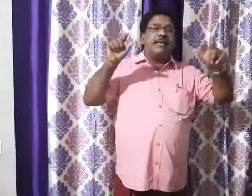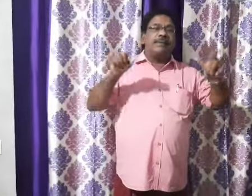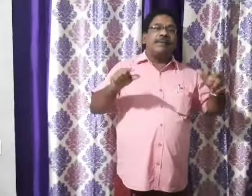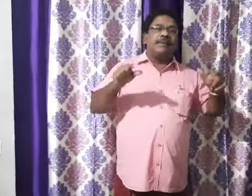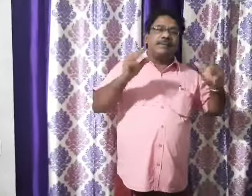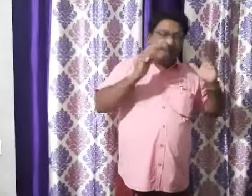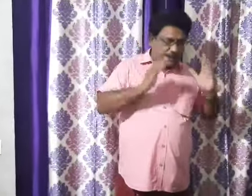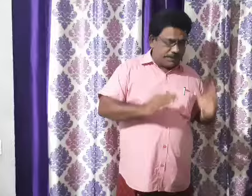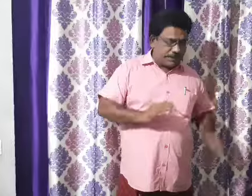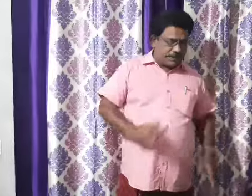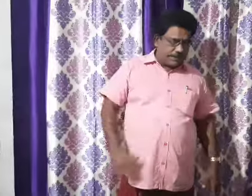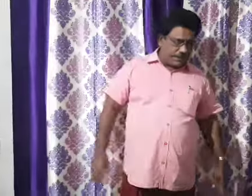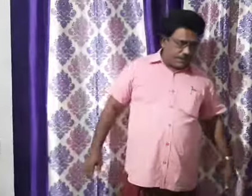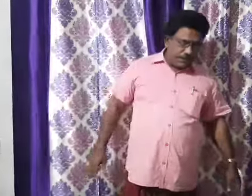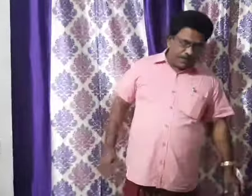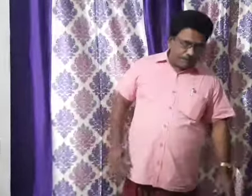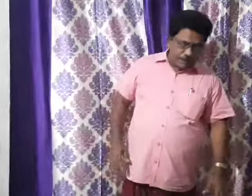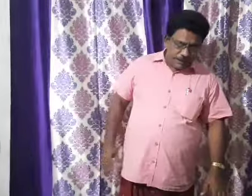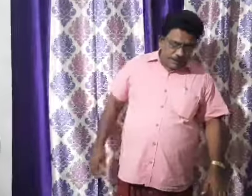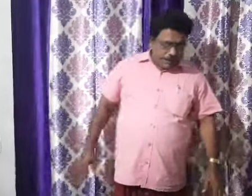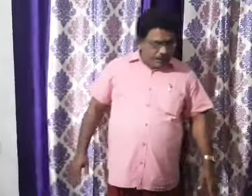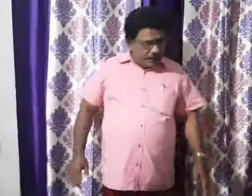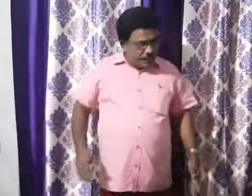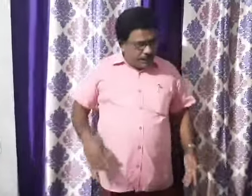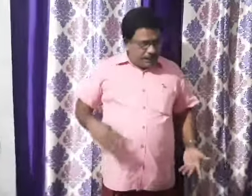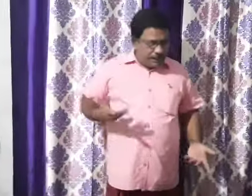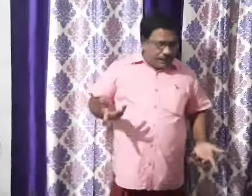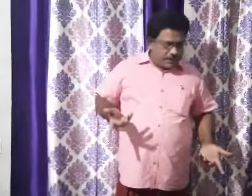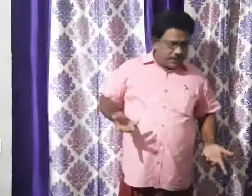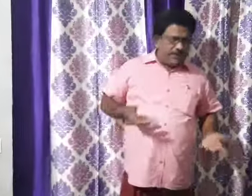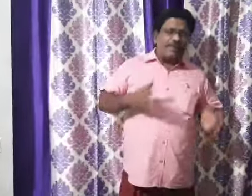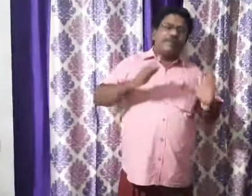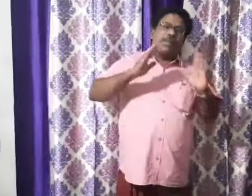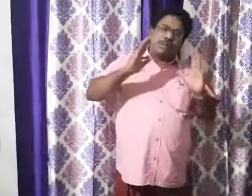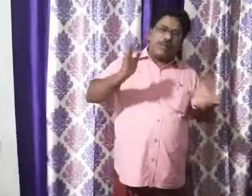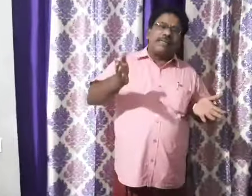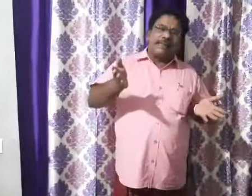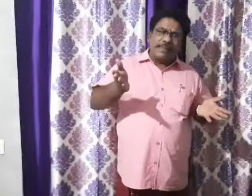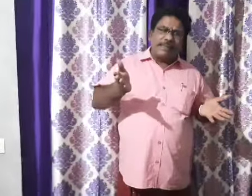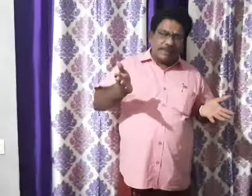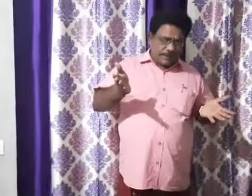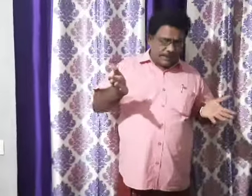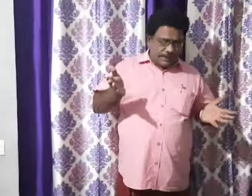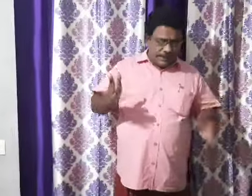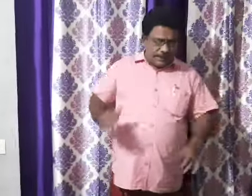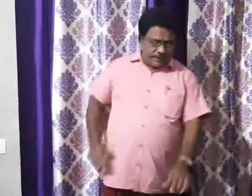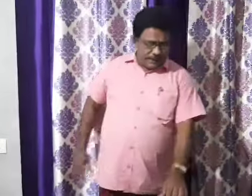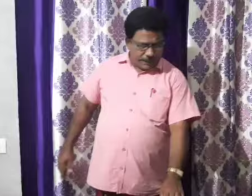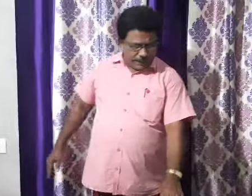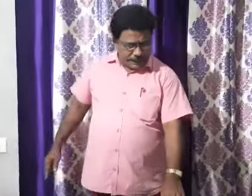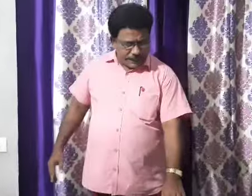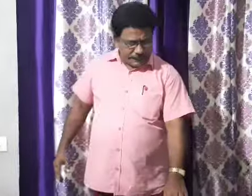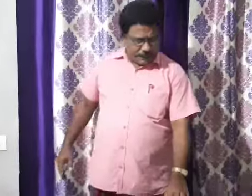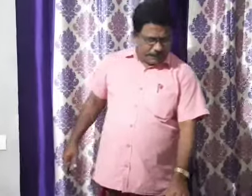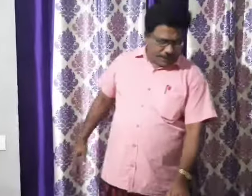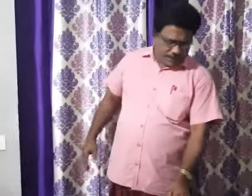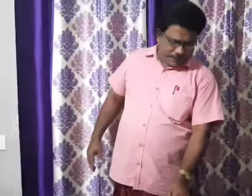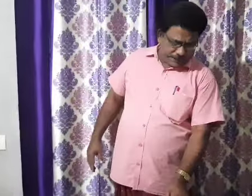much in our country. Okay. Again, we have seen what is the importance of tertiary sector in a country, etc. We have